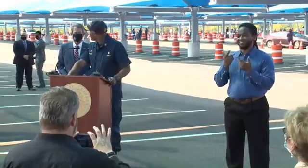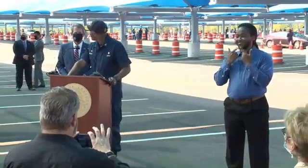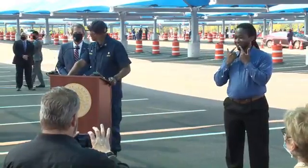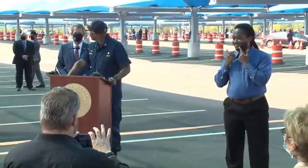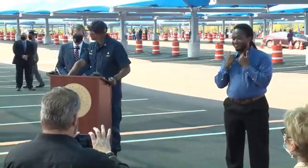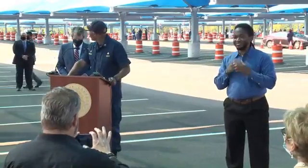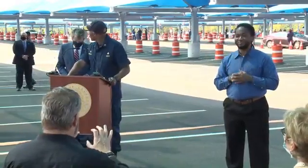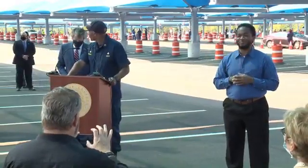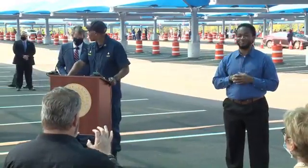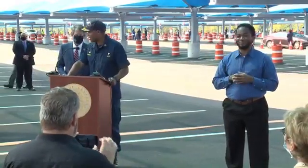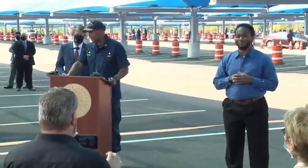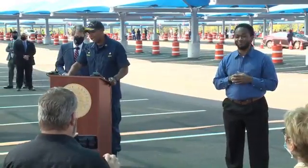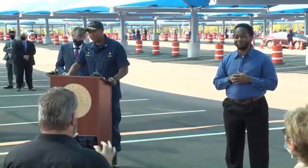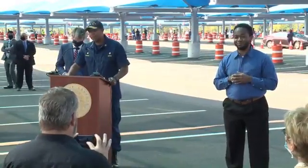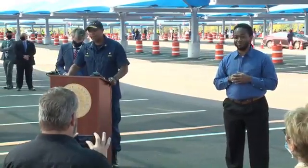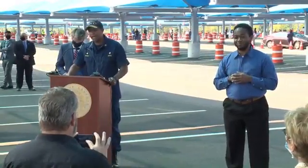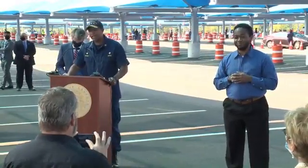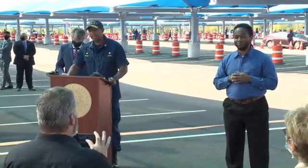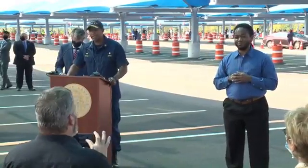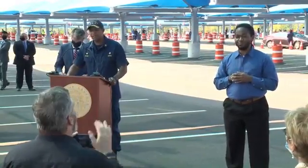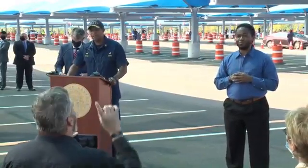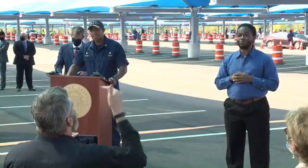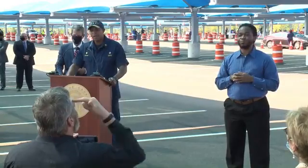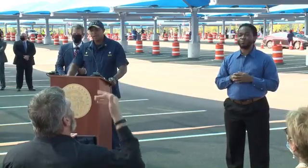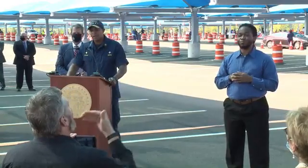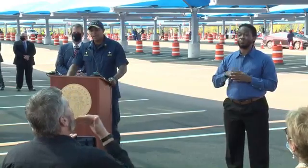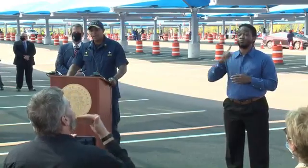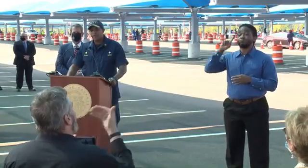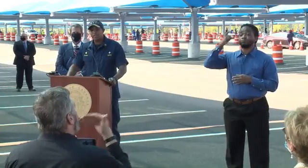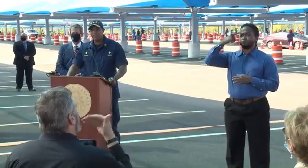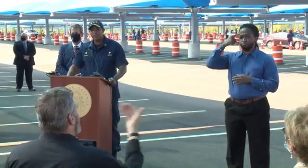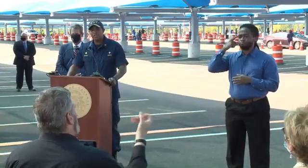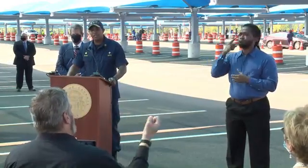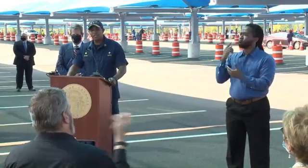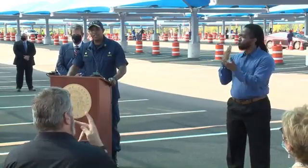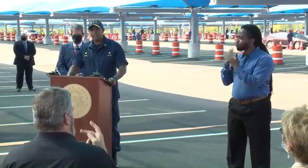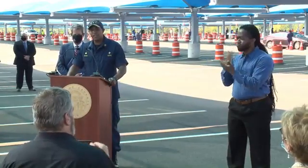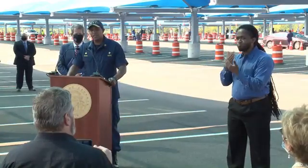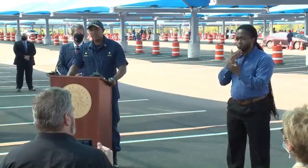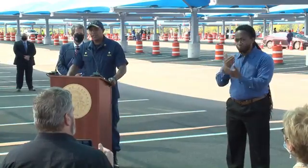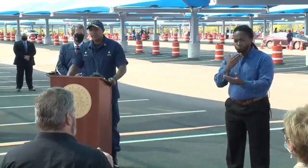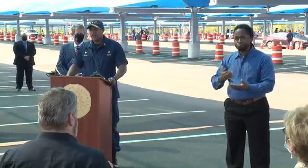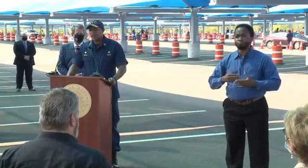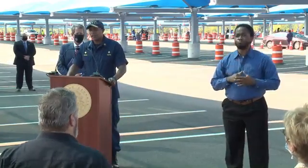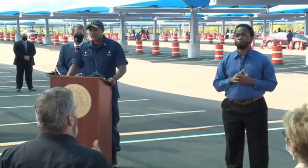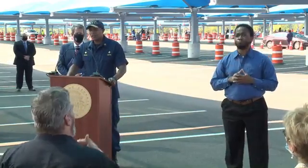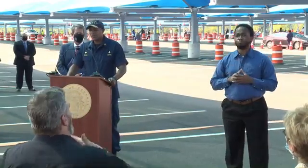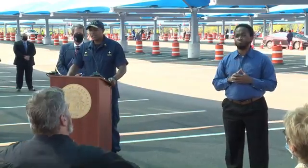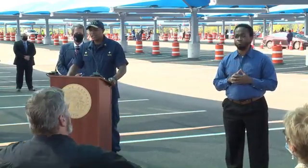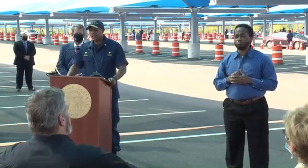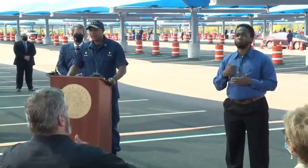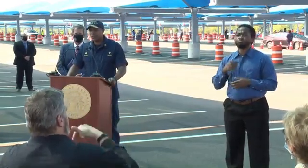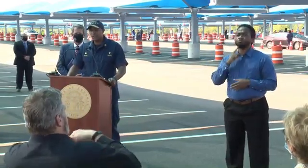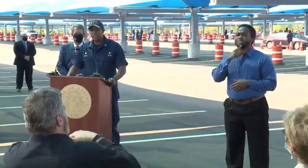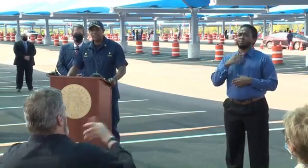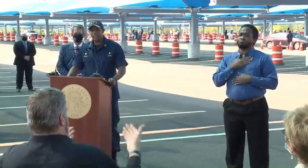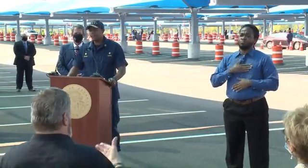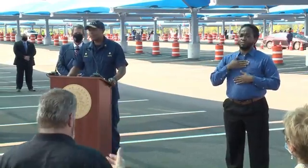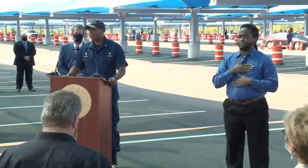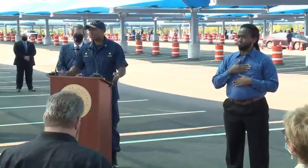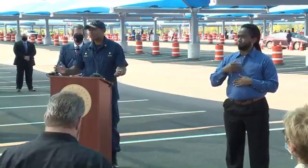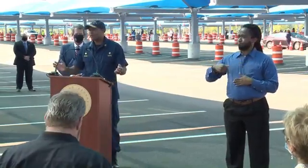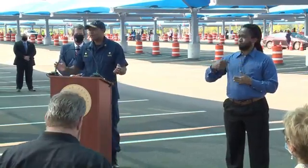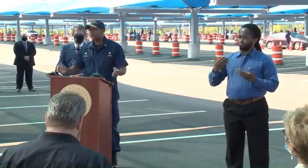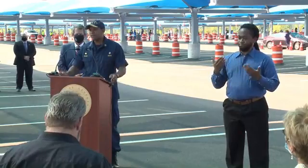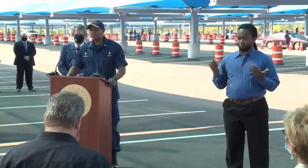Governor, thank you so much for having me back again. I really appreciate it, and I was thinking about what to